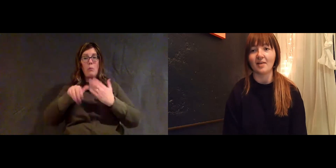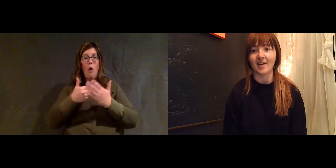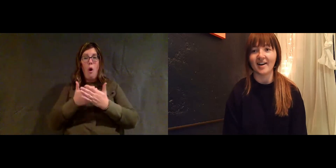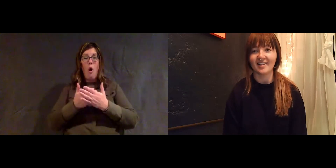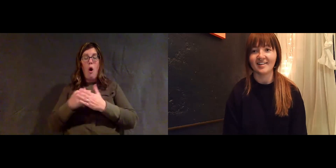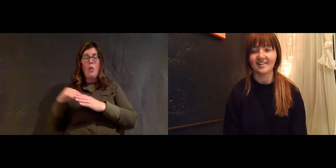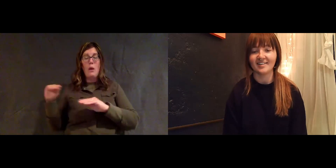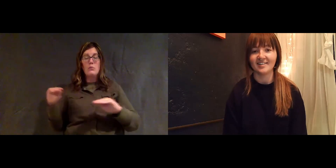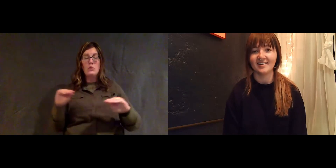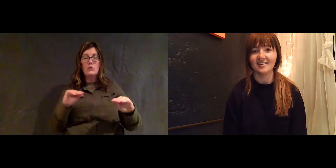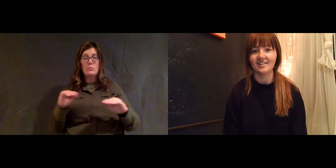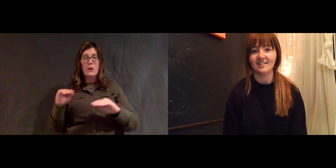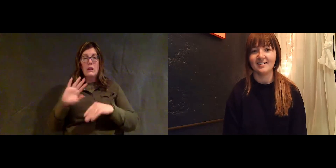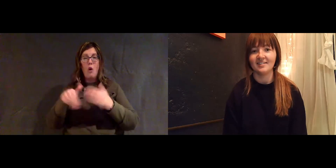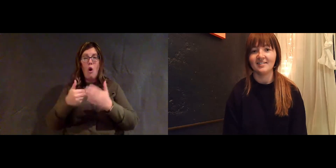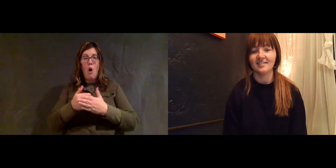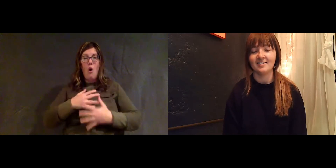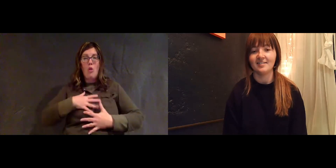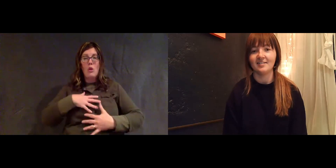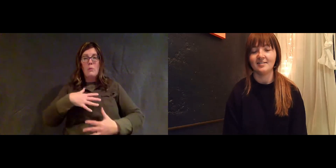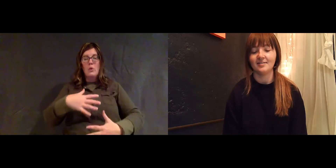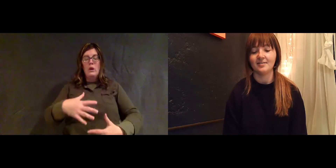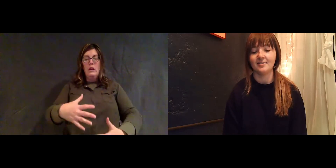all that breath.